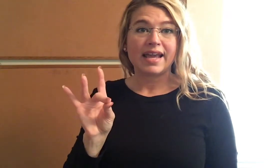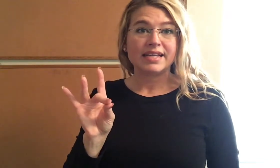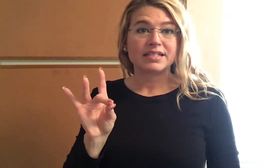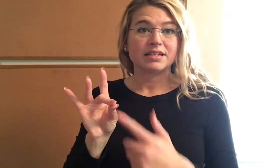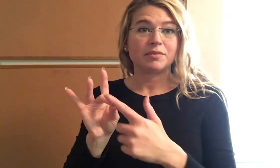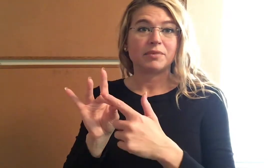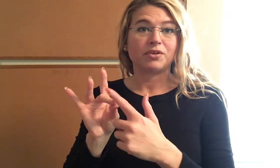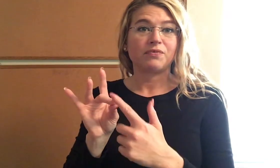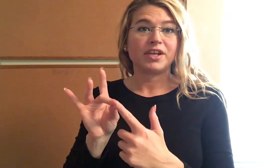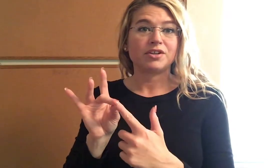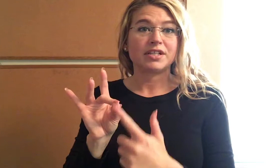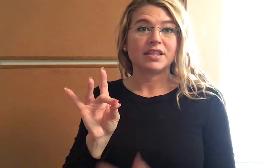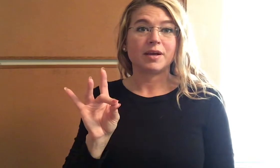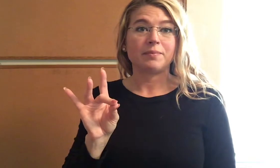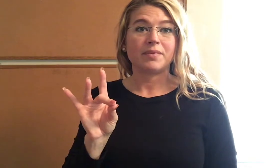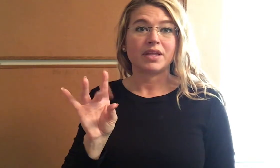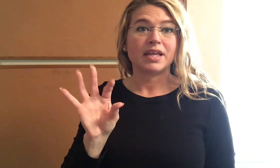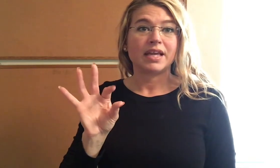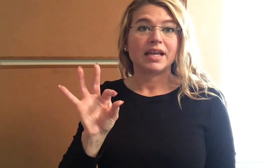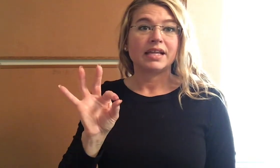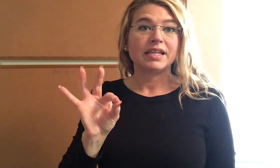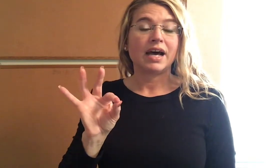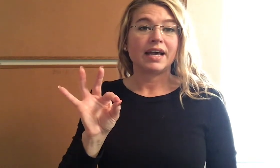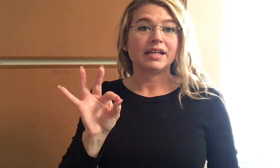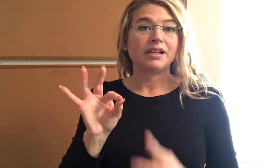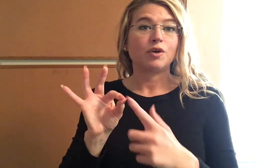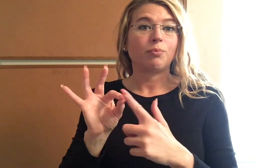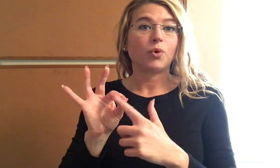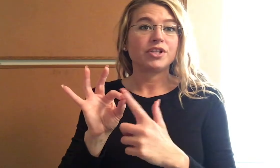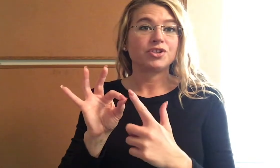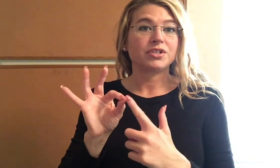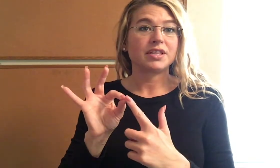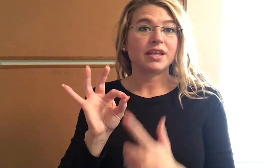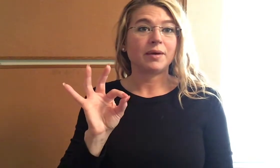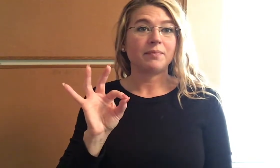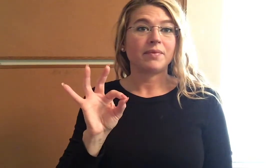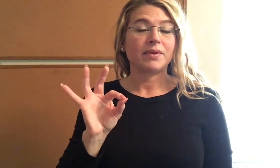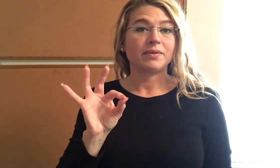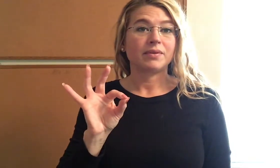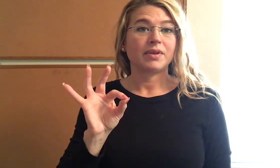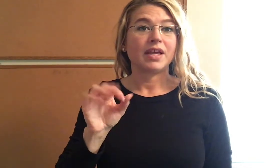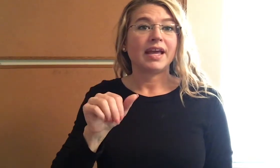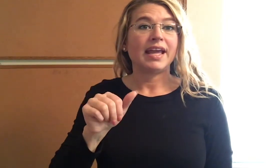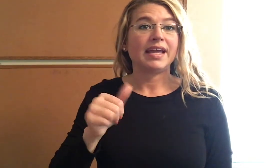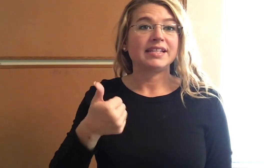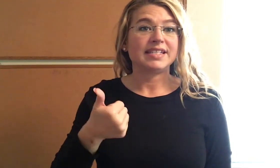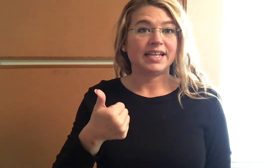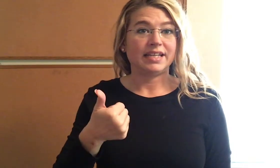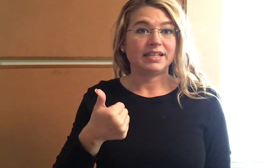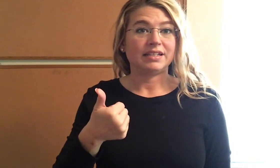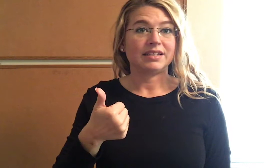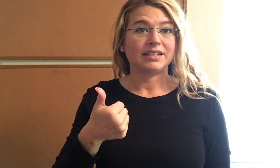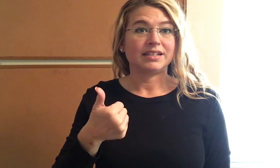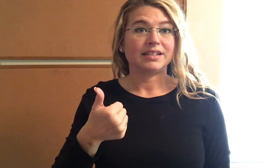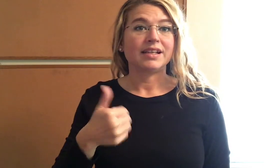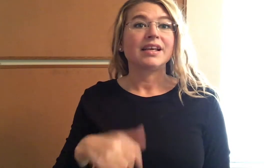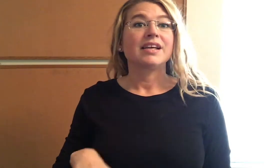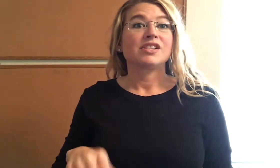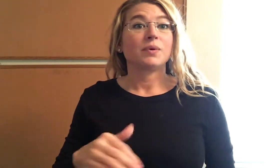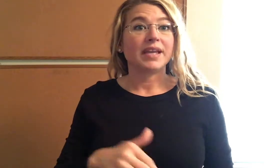8, middle finger to thumb, 9, pointer to thumb, and 10. So